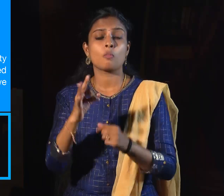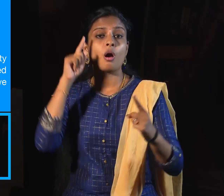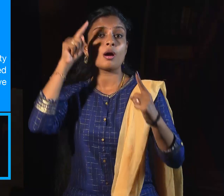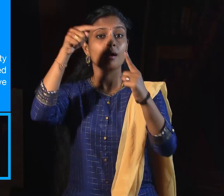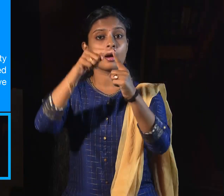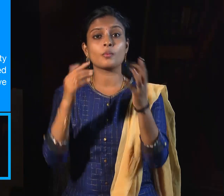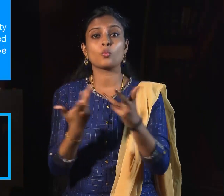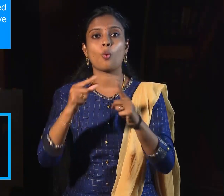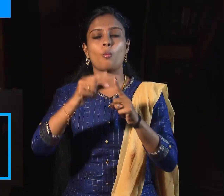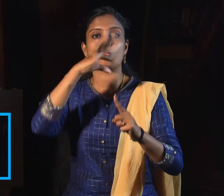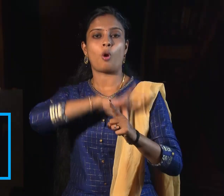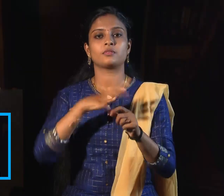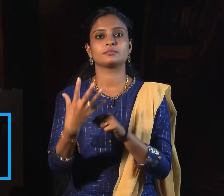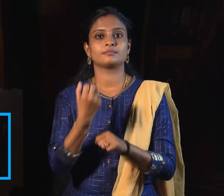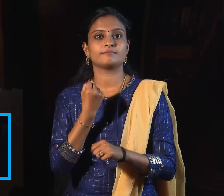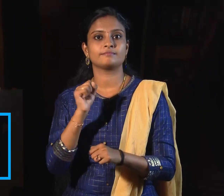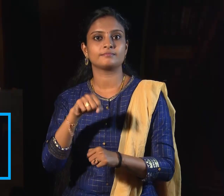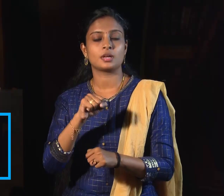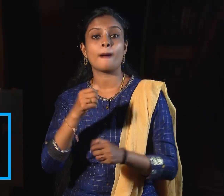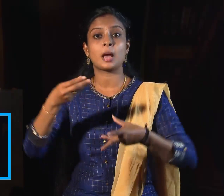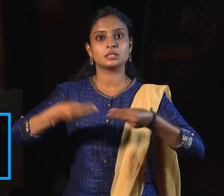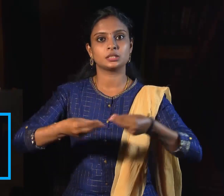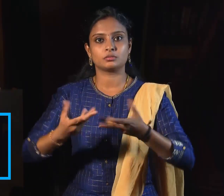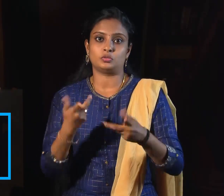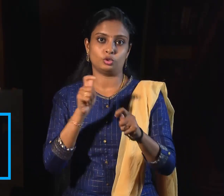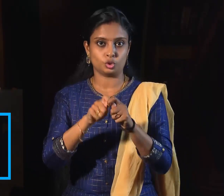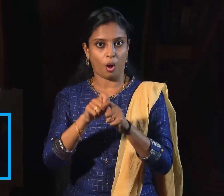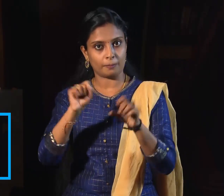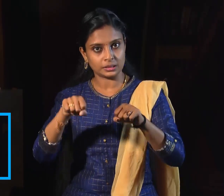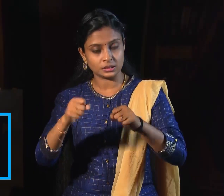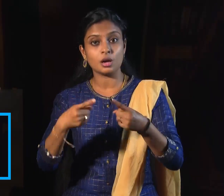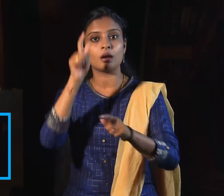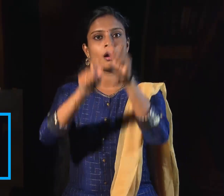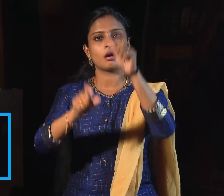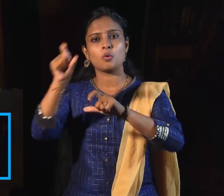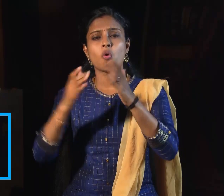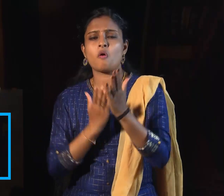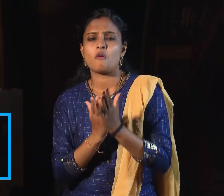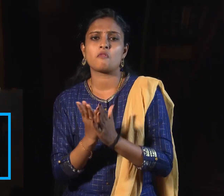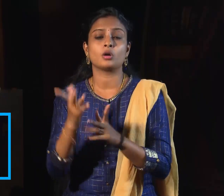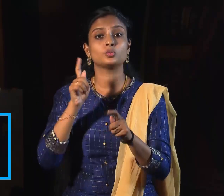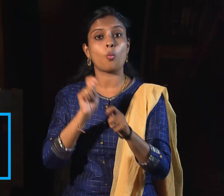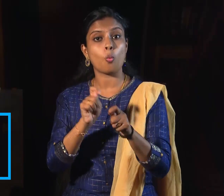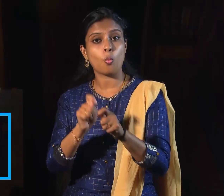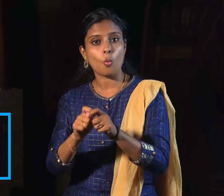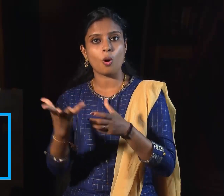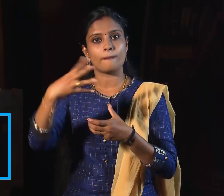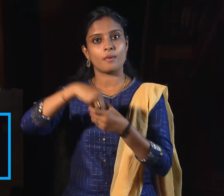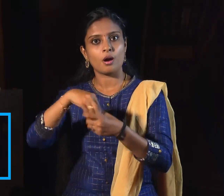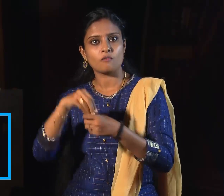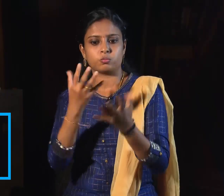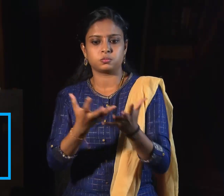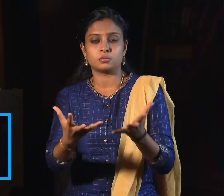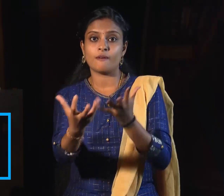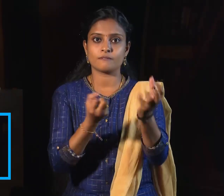earning profit. Business is an occupation in which people regularly engage in activities related to